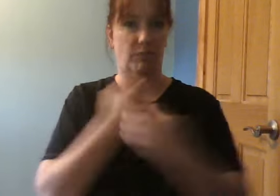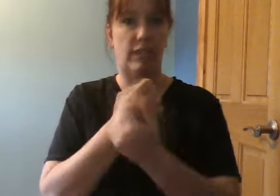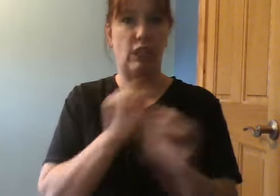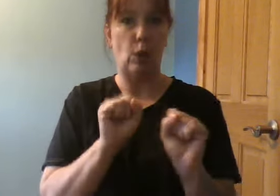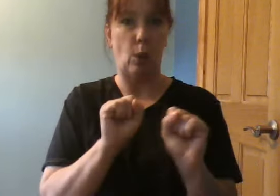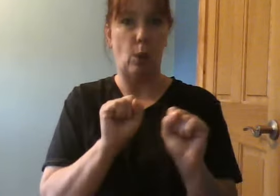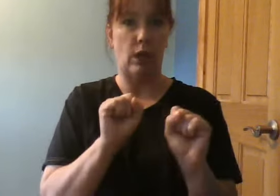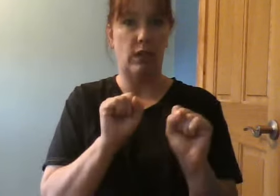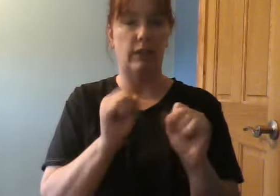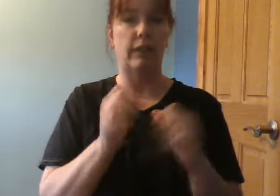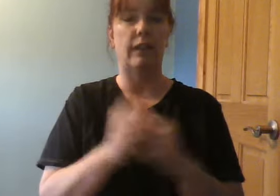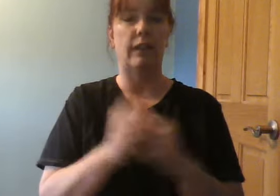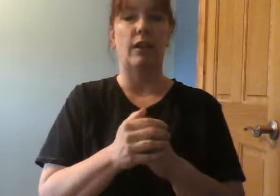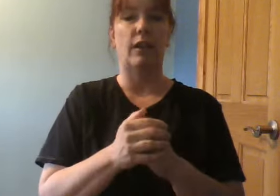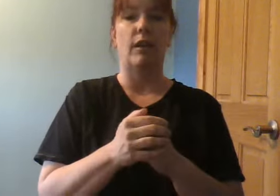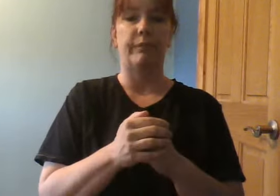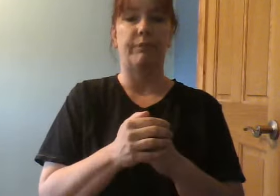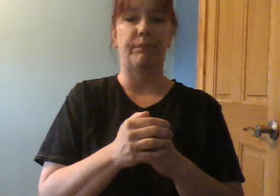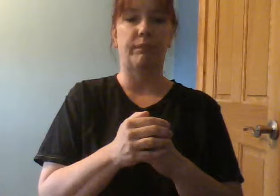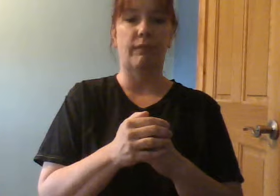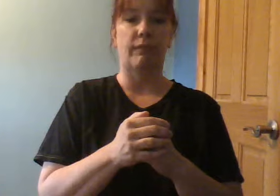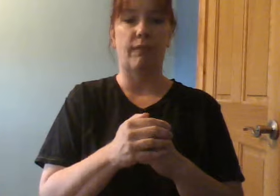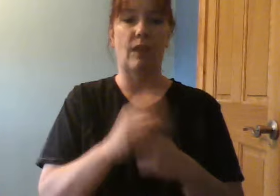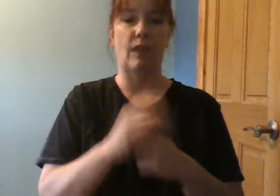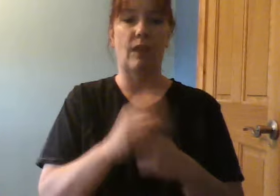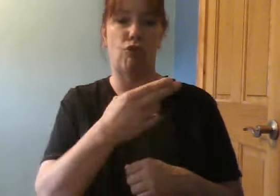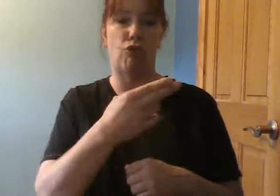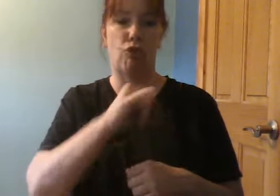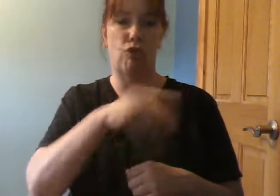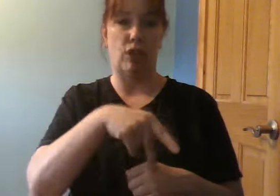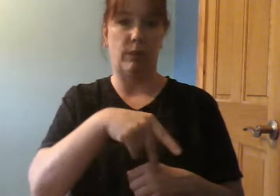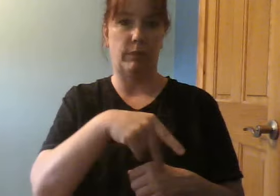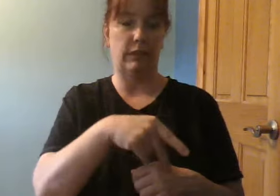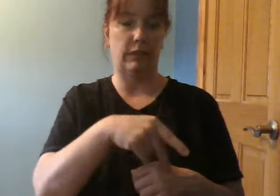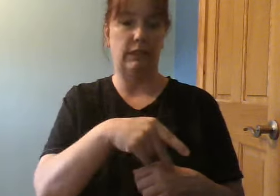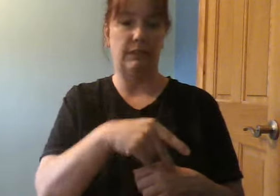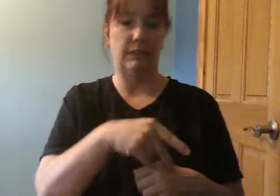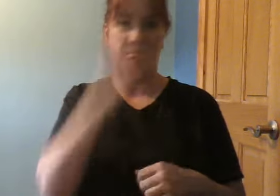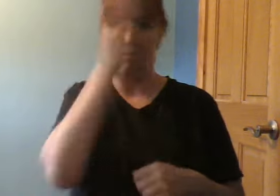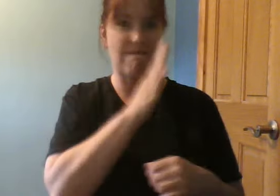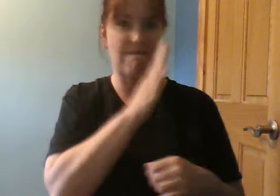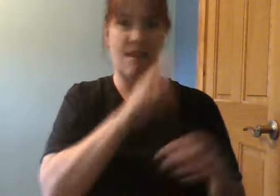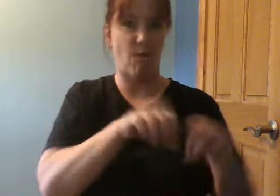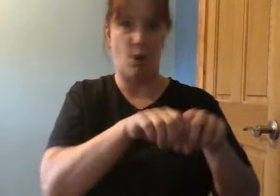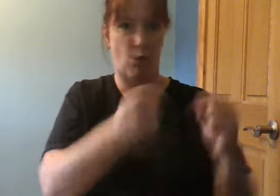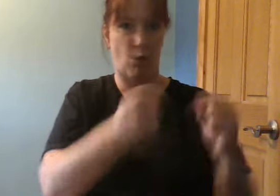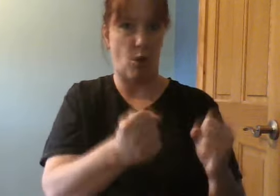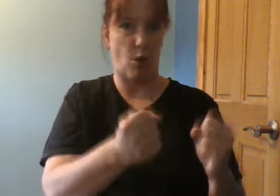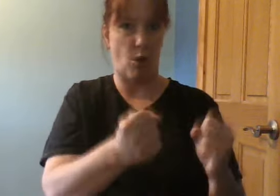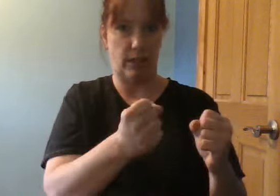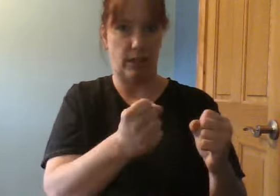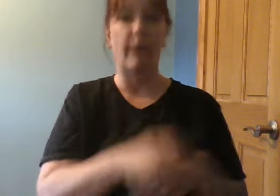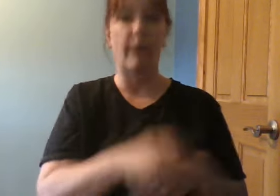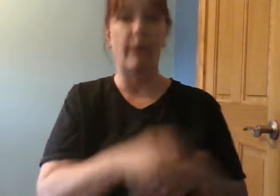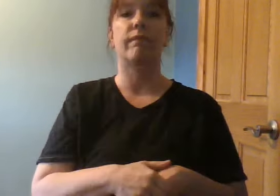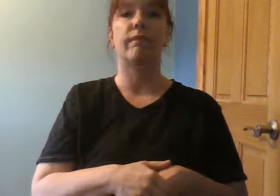grind it down, blah, blah, blah. Those chips have never been broken, whatever you read in the paper. And for a joke, we take that super secure